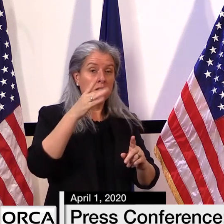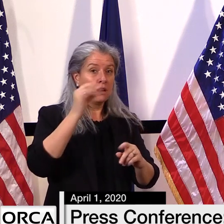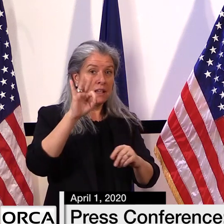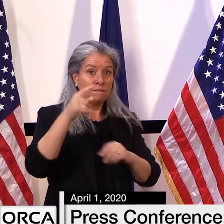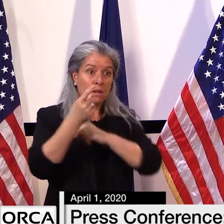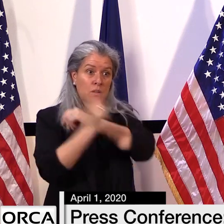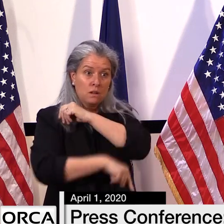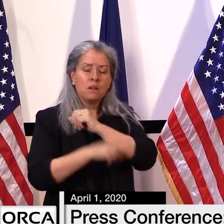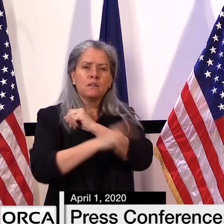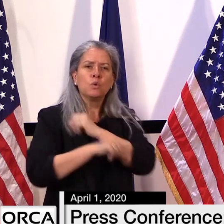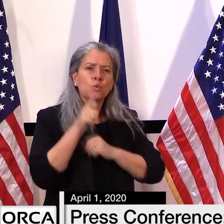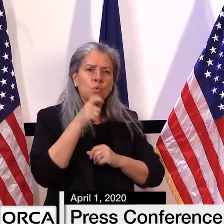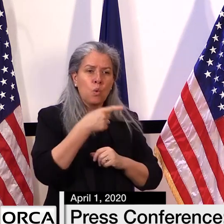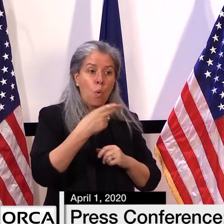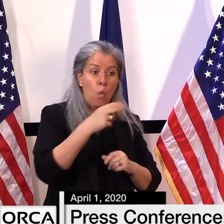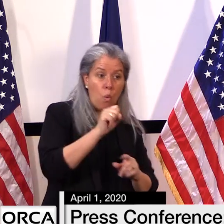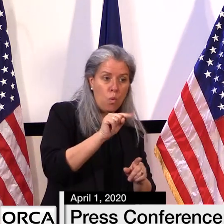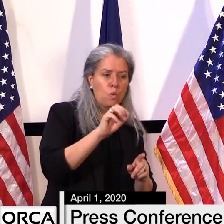corporations?